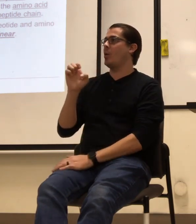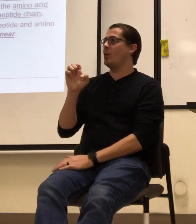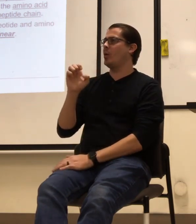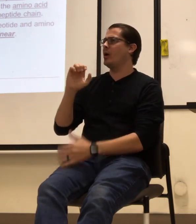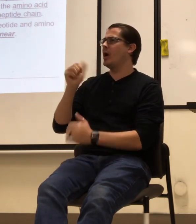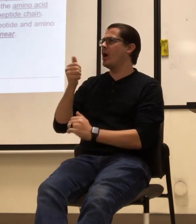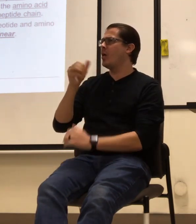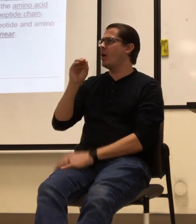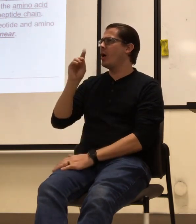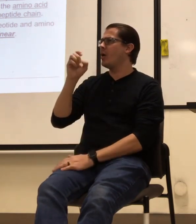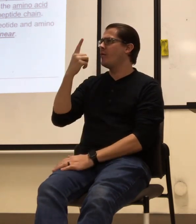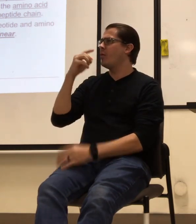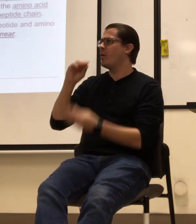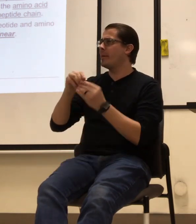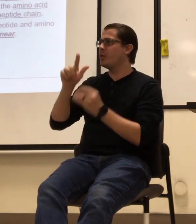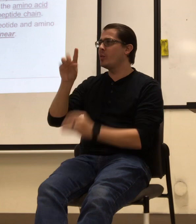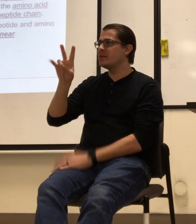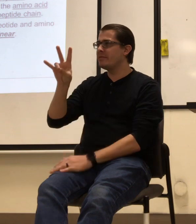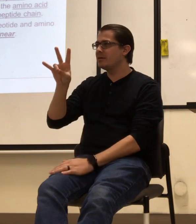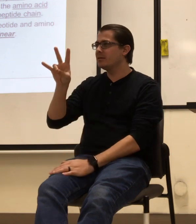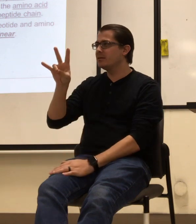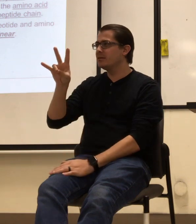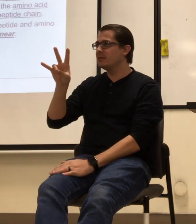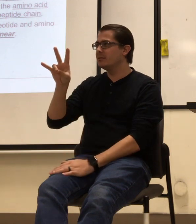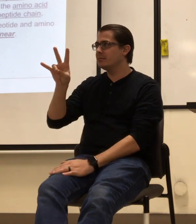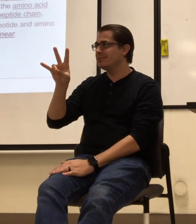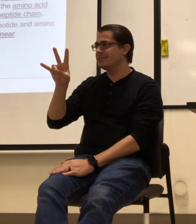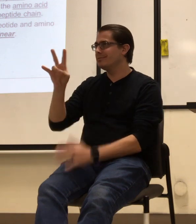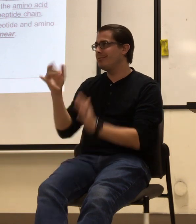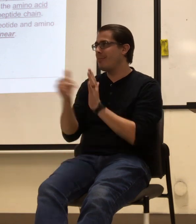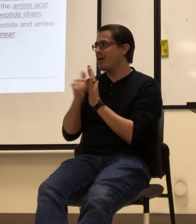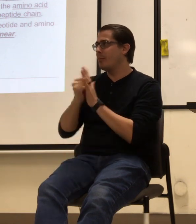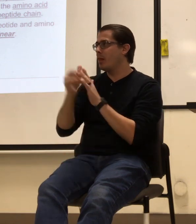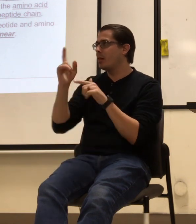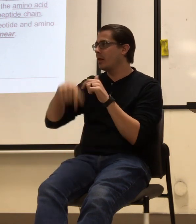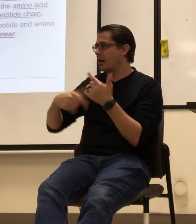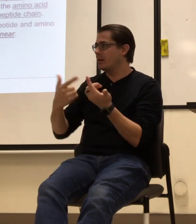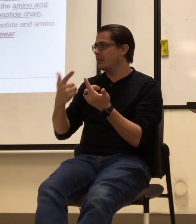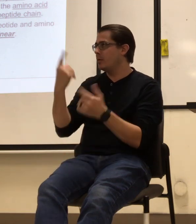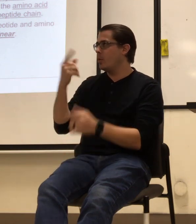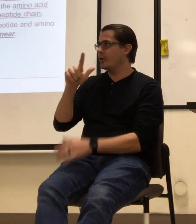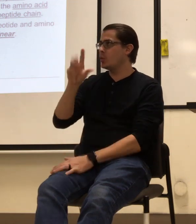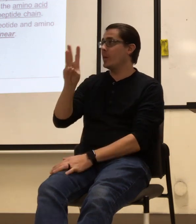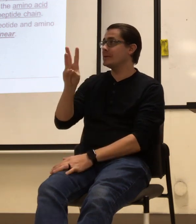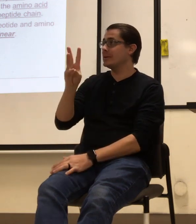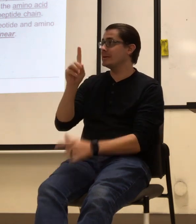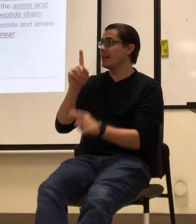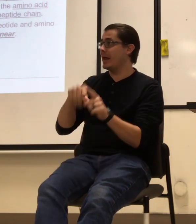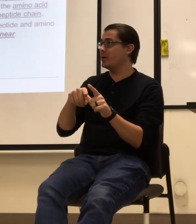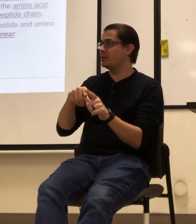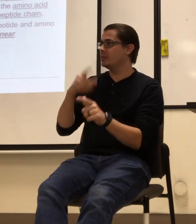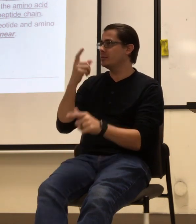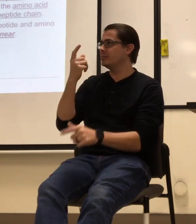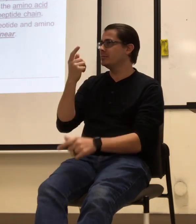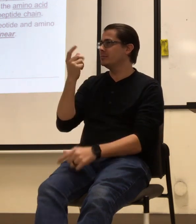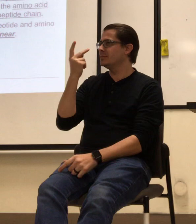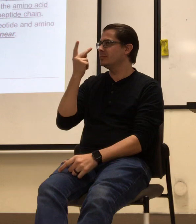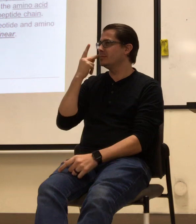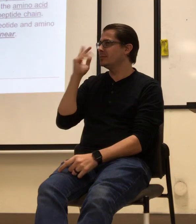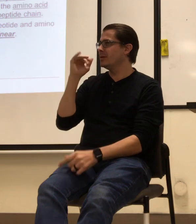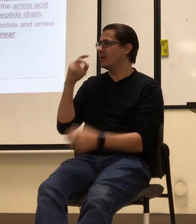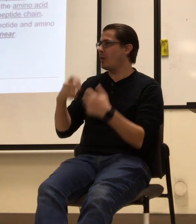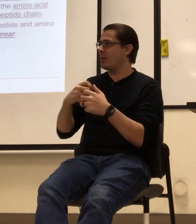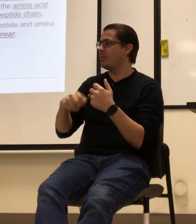How do I code for number 27? I can't, because there's only 26 letters in the alphabet. So do you see the limitation?